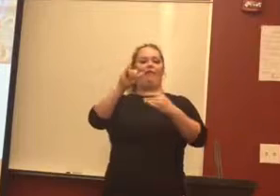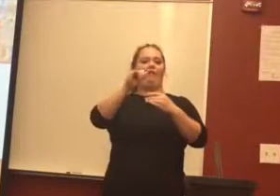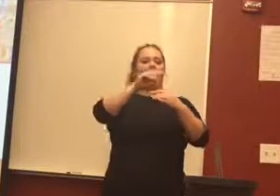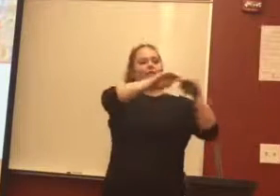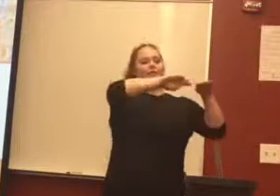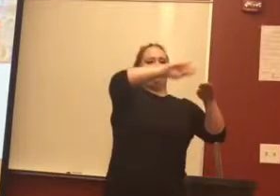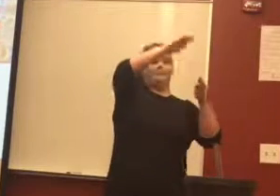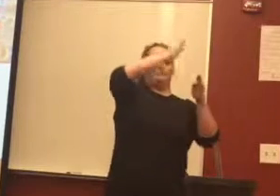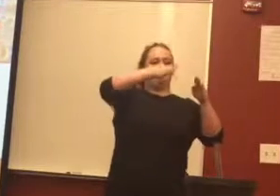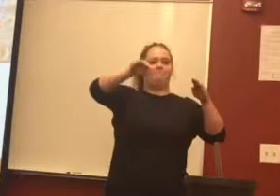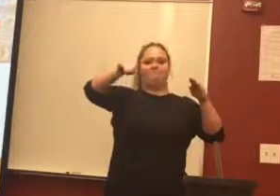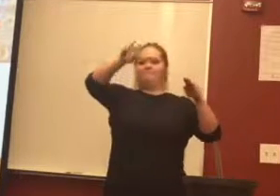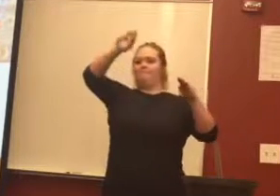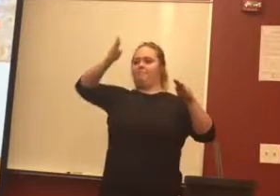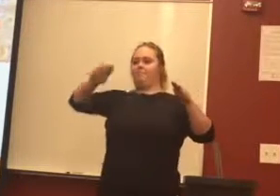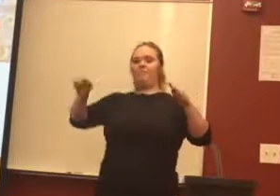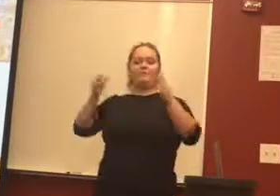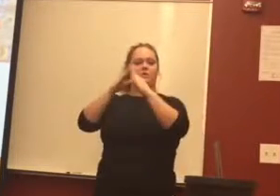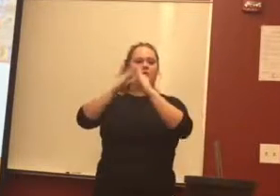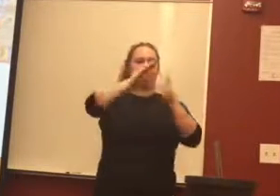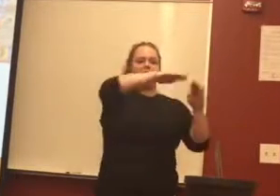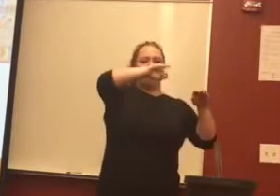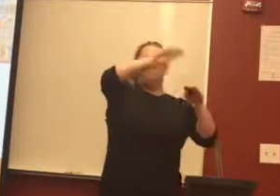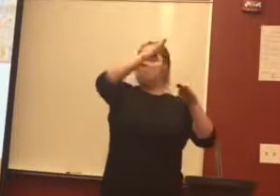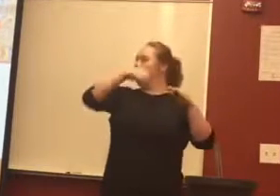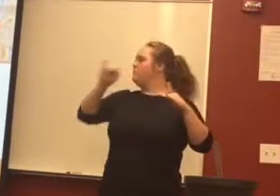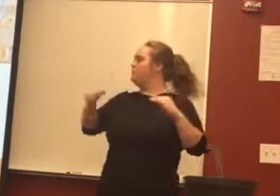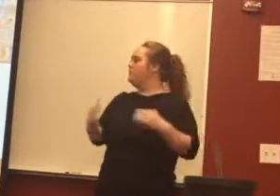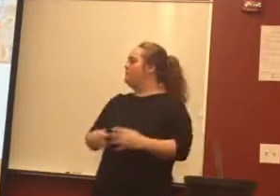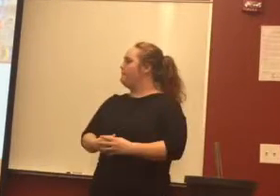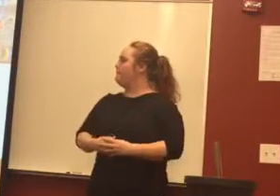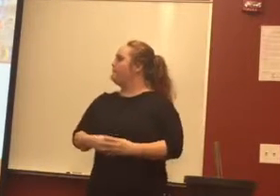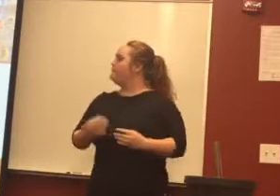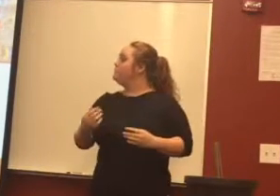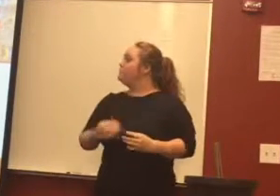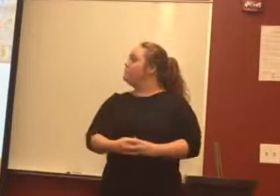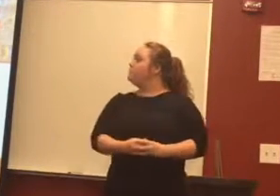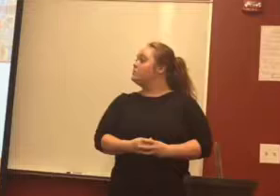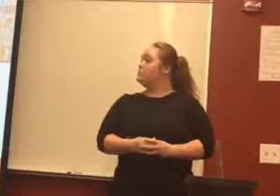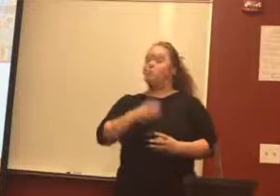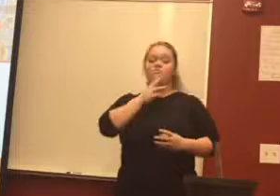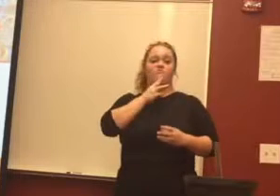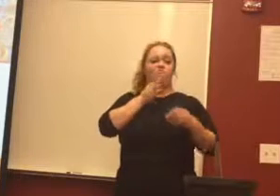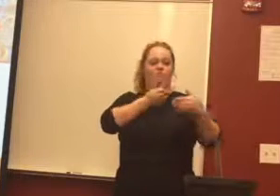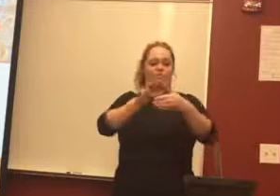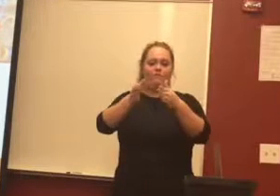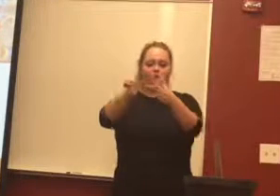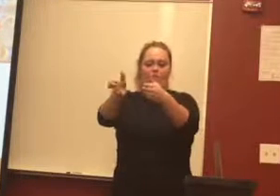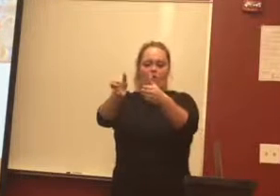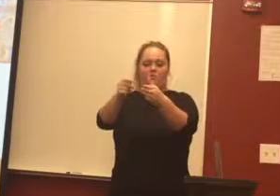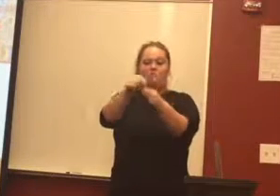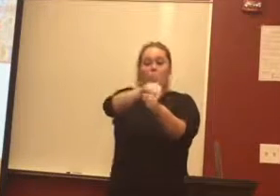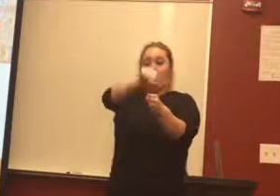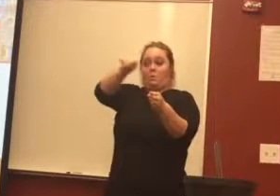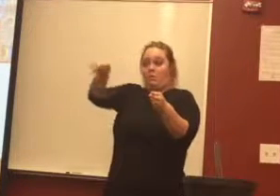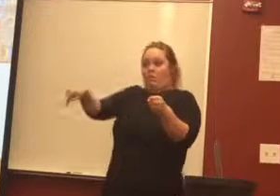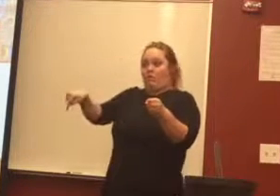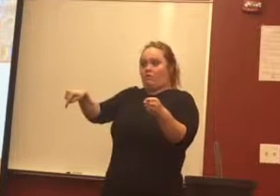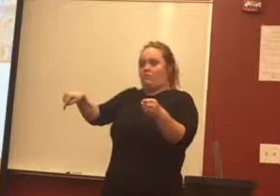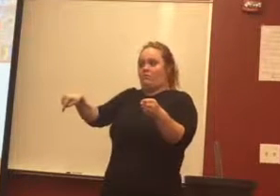if you go across the river to this really, really small island. Macau. What? Macau. Is